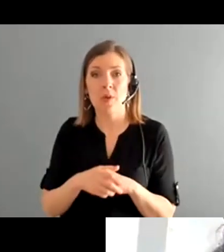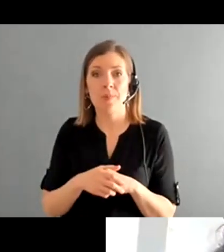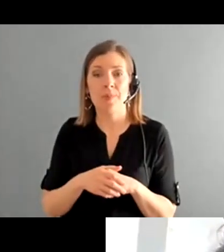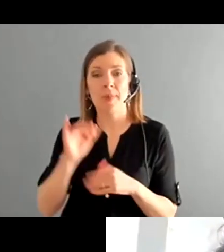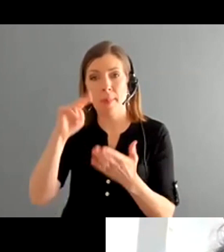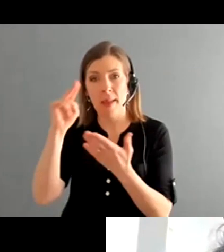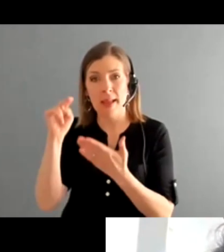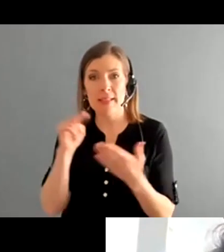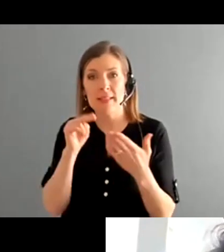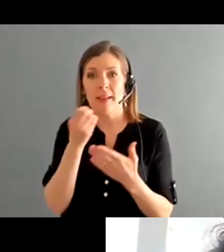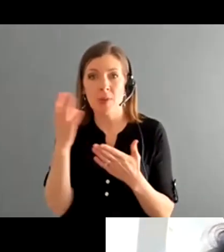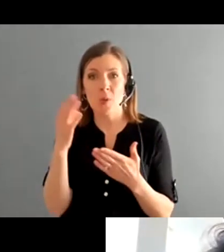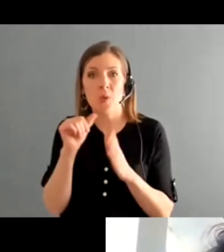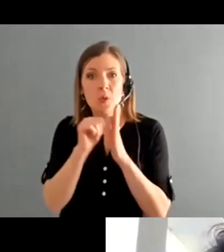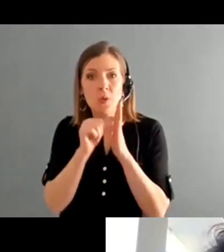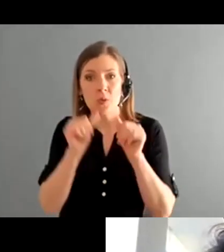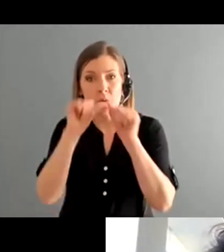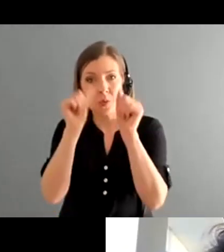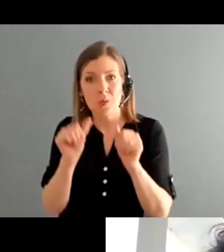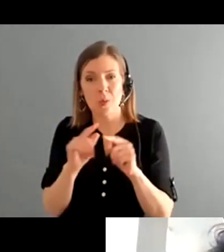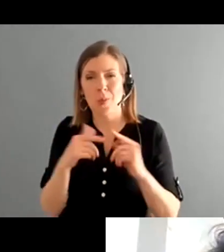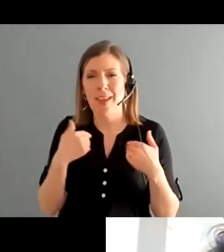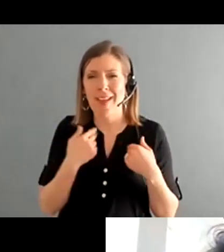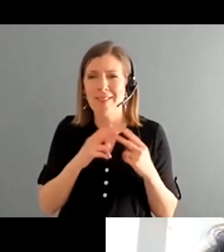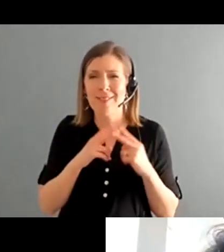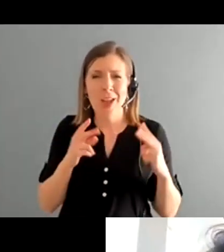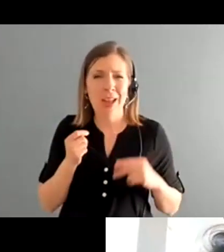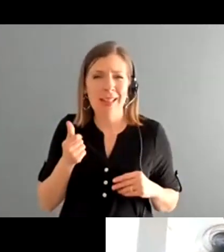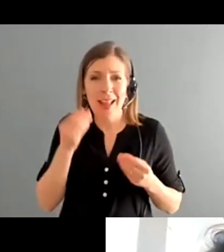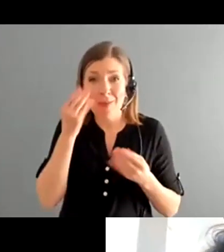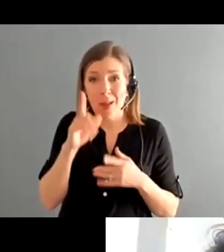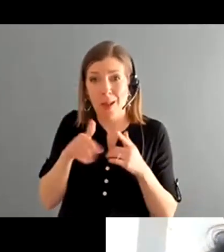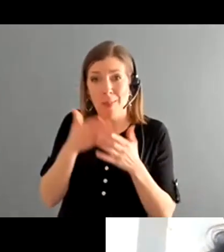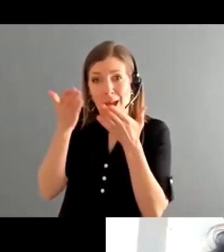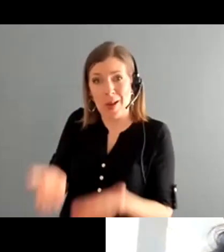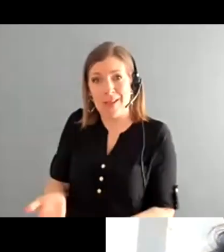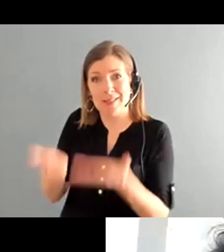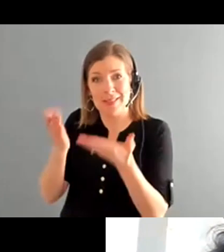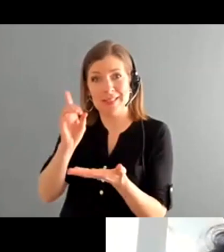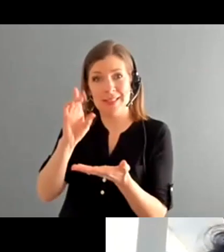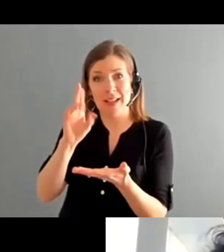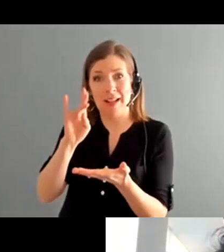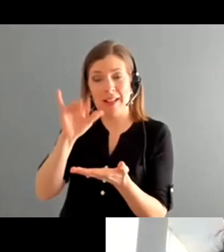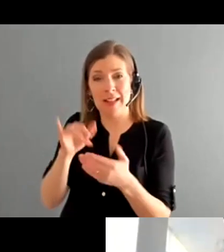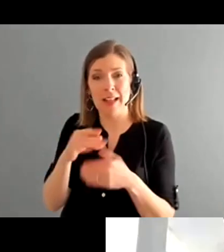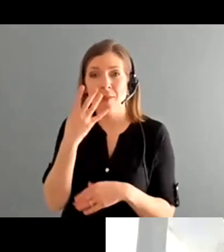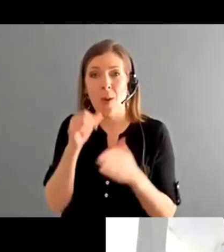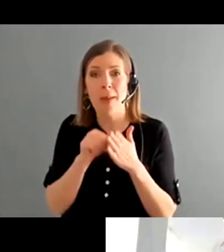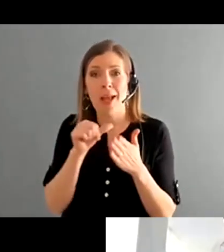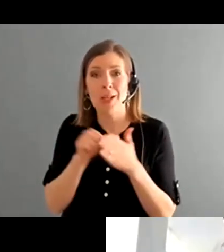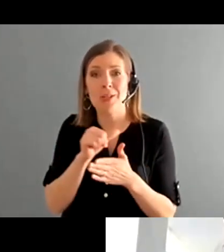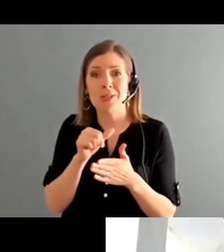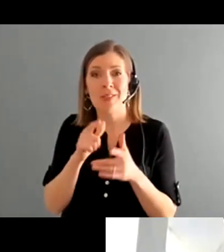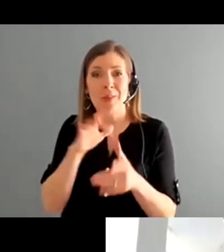these paintings and a few sculptures, but we have very little information about Dunkley. A 4-page biography written by his